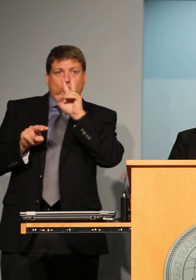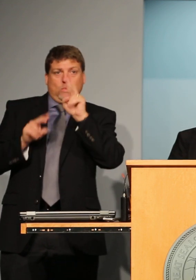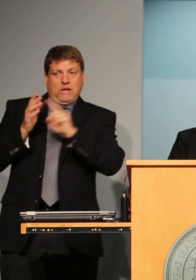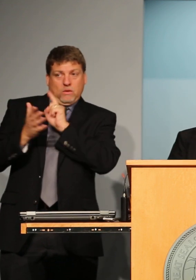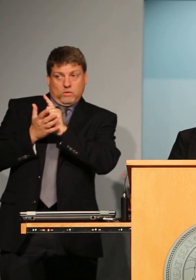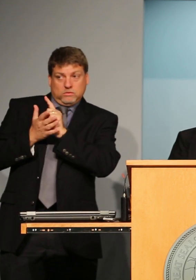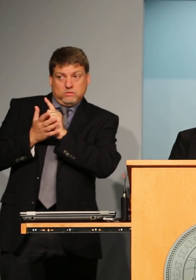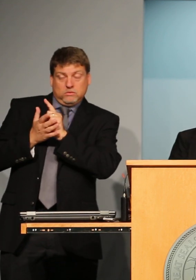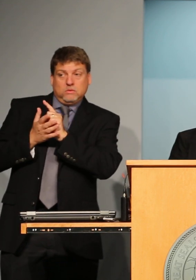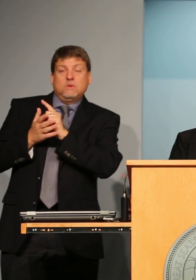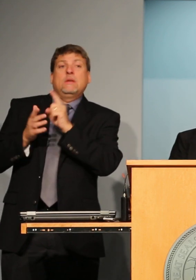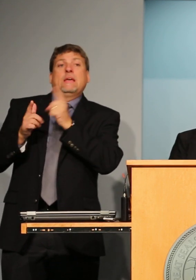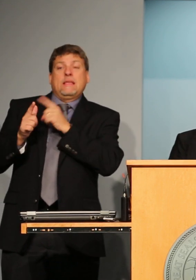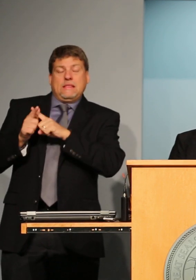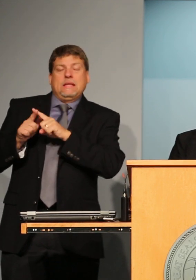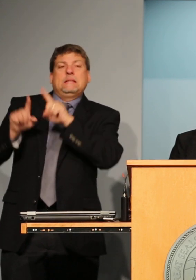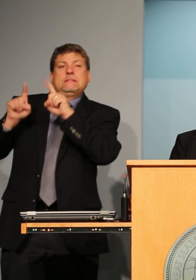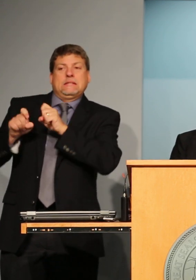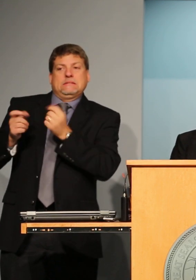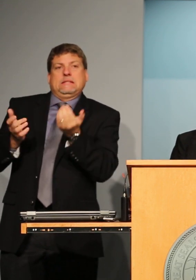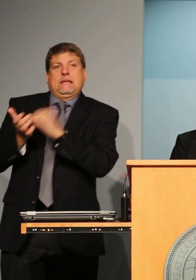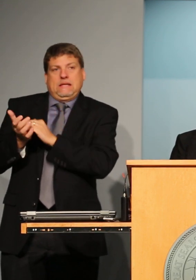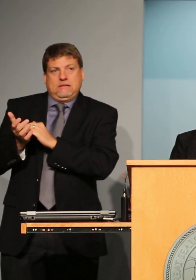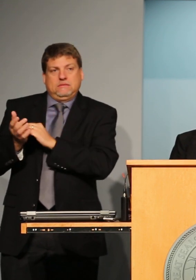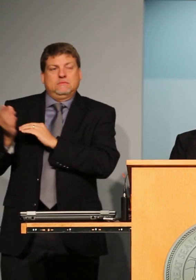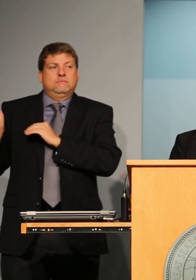confirm negativity.